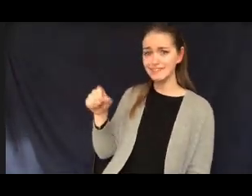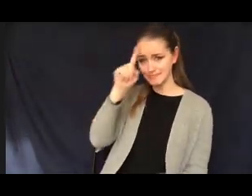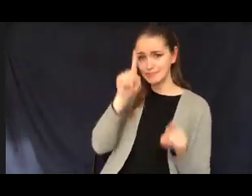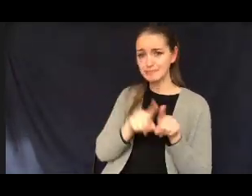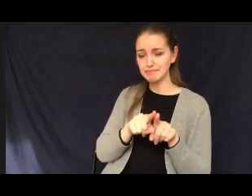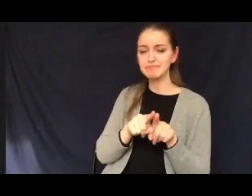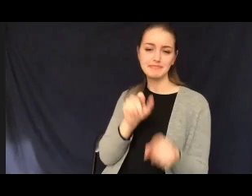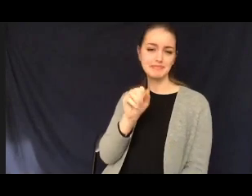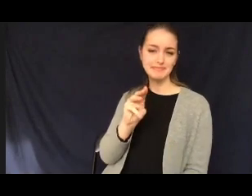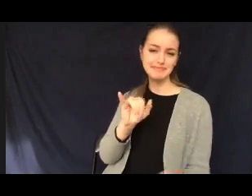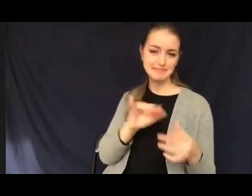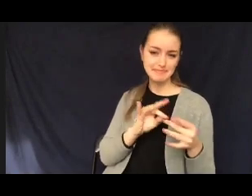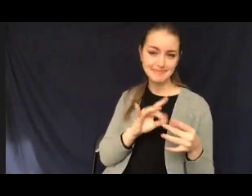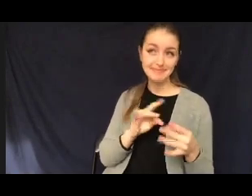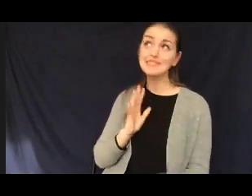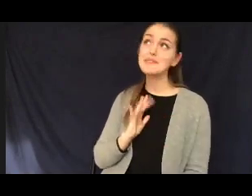That's cool.